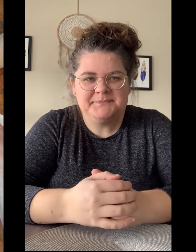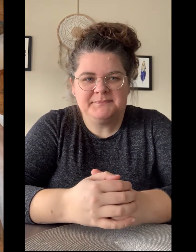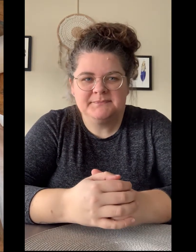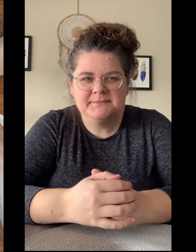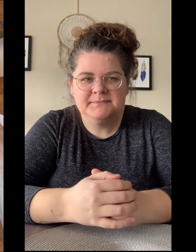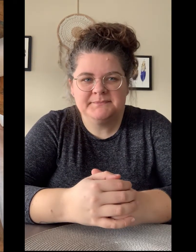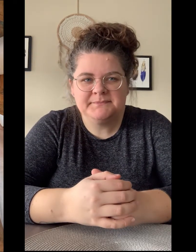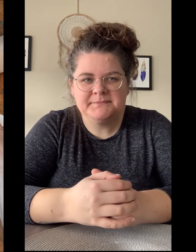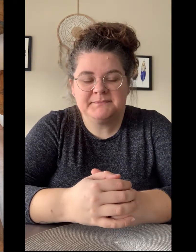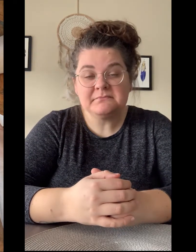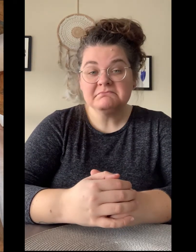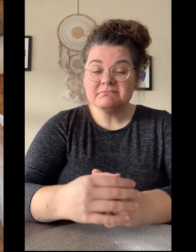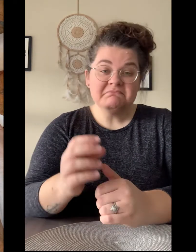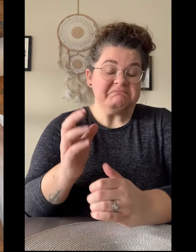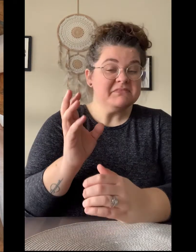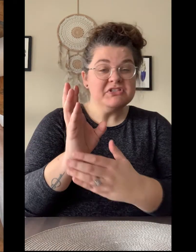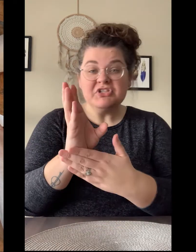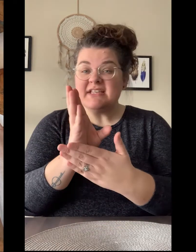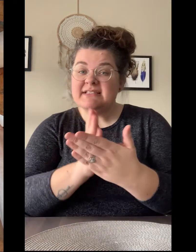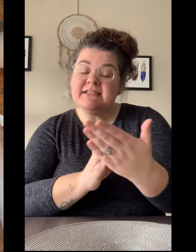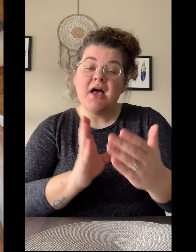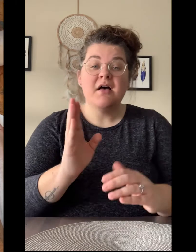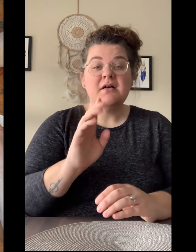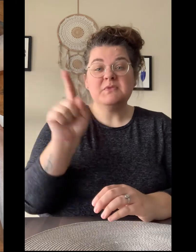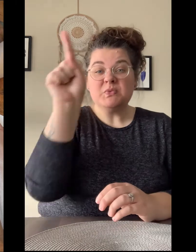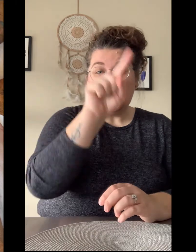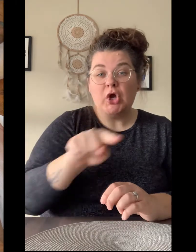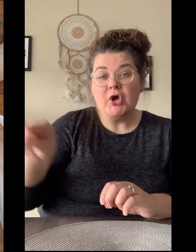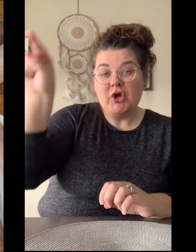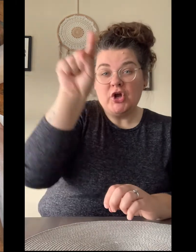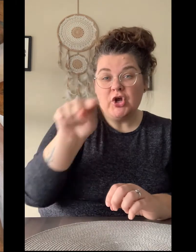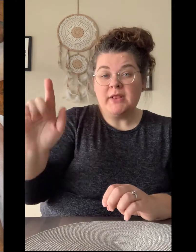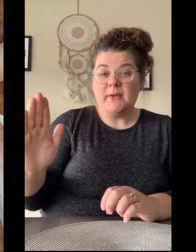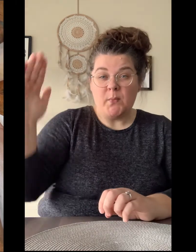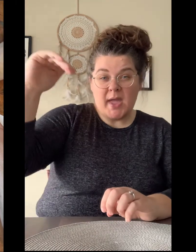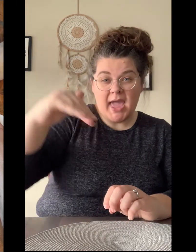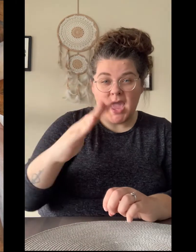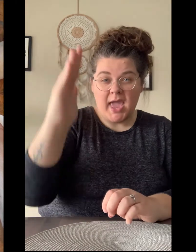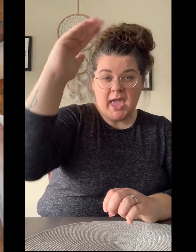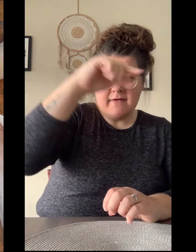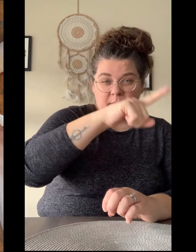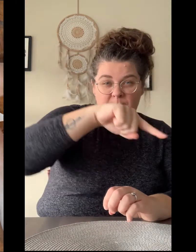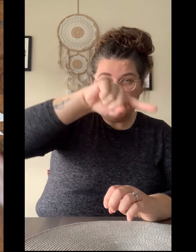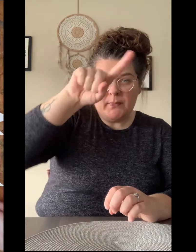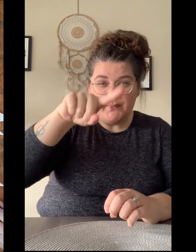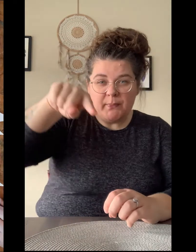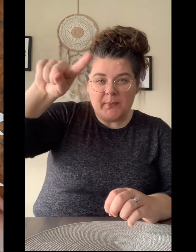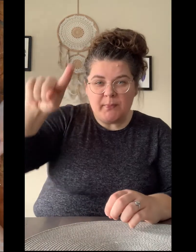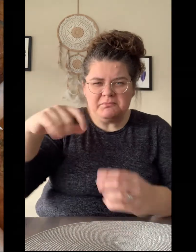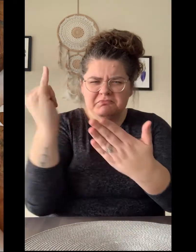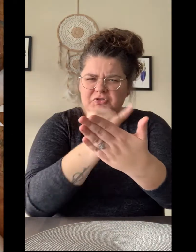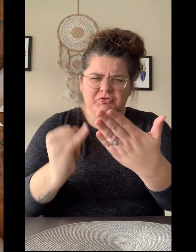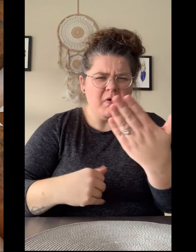It was just some swirly, wavy lines, just to decorate it up. Draw whatever you want